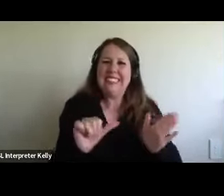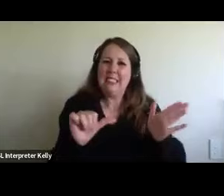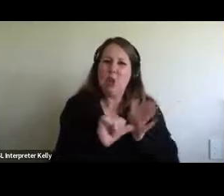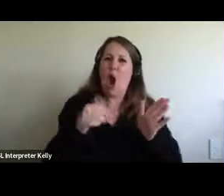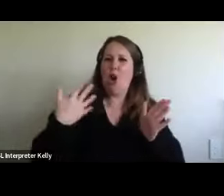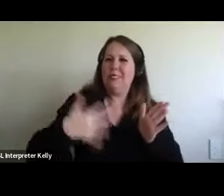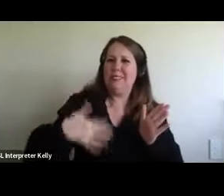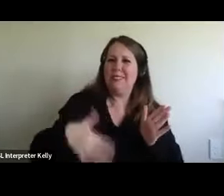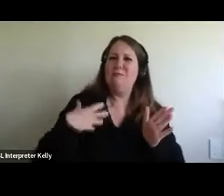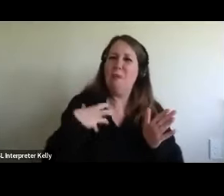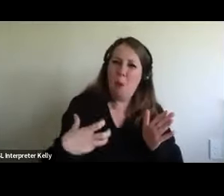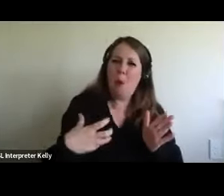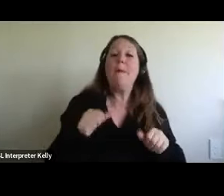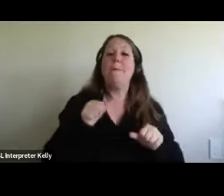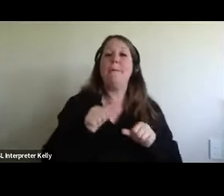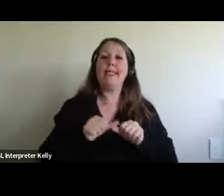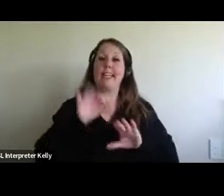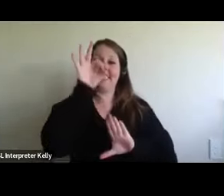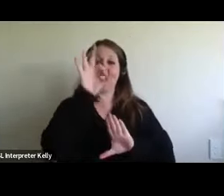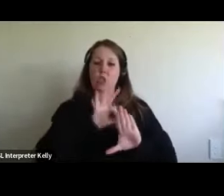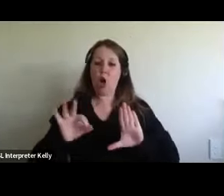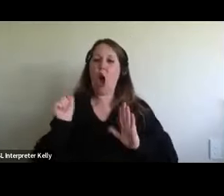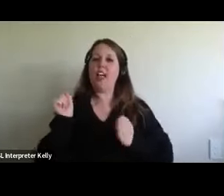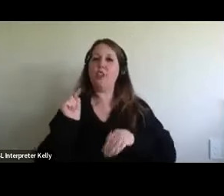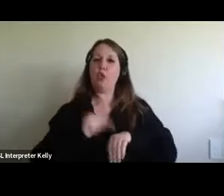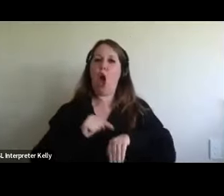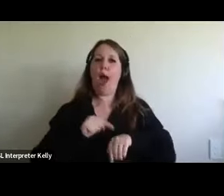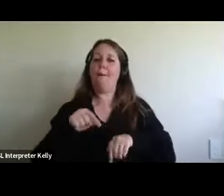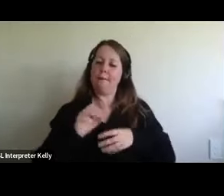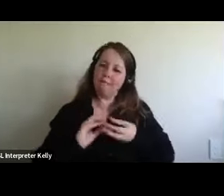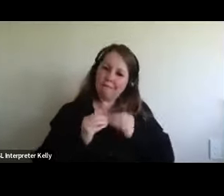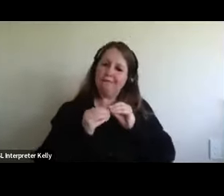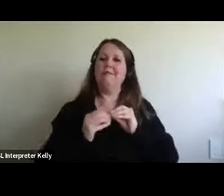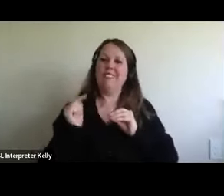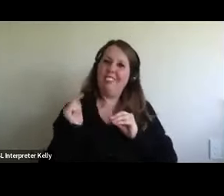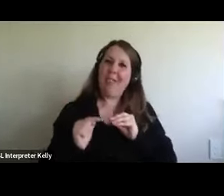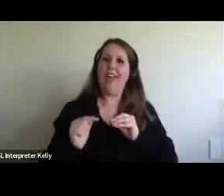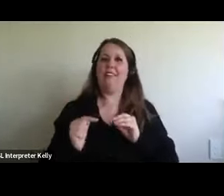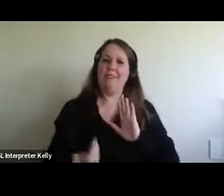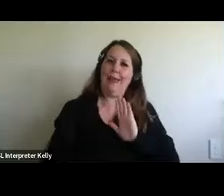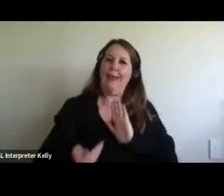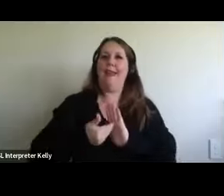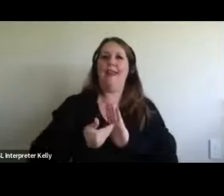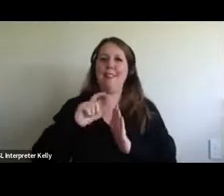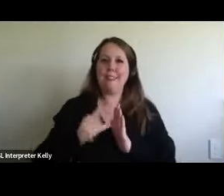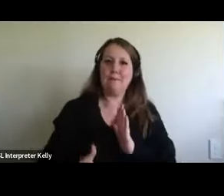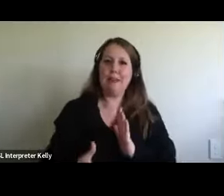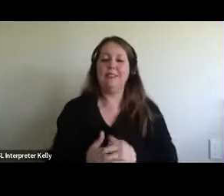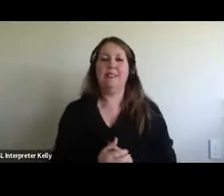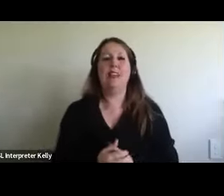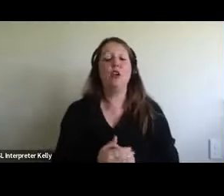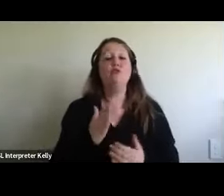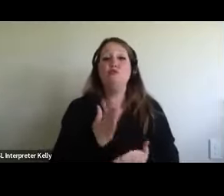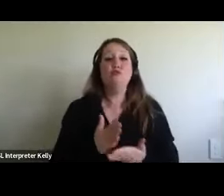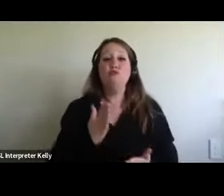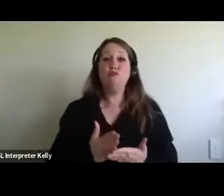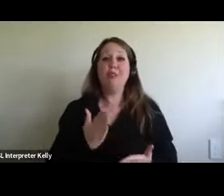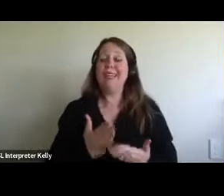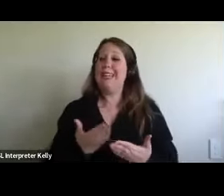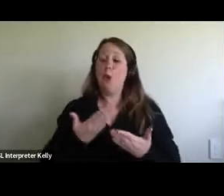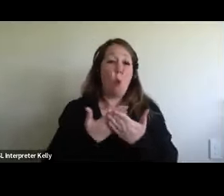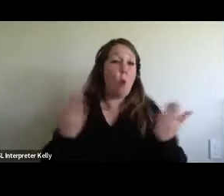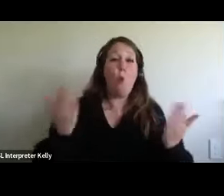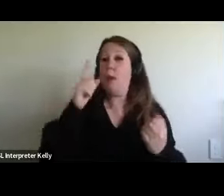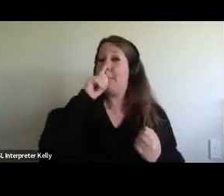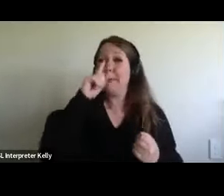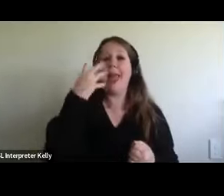but for everybody that, might grow older and have some access needs, or might break a leg and need crutches for some time, or